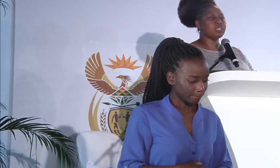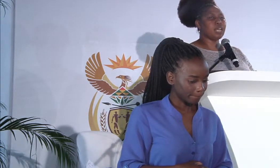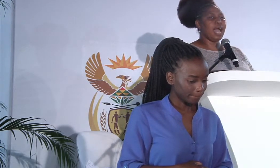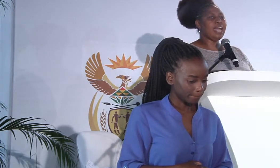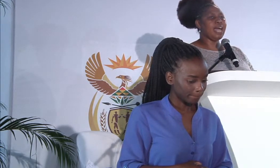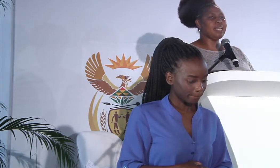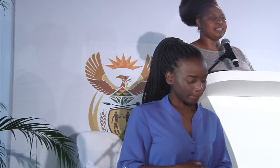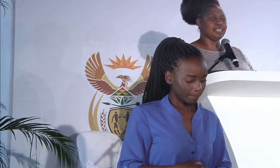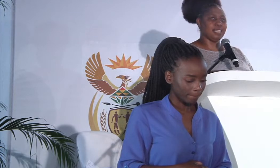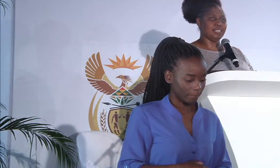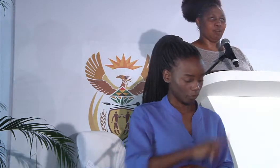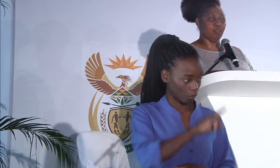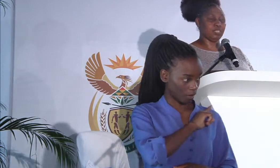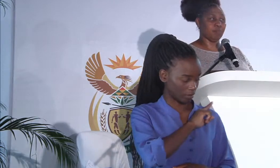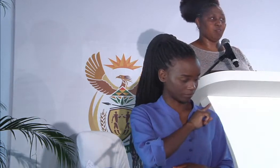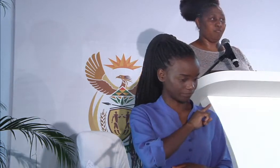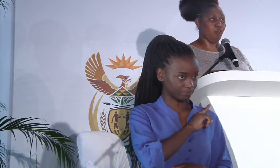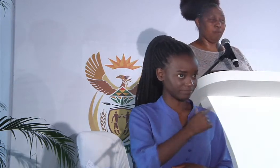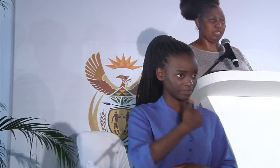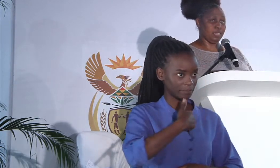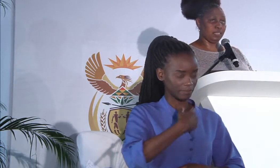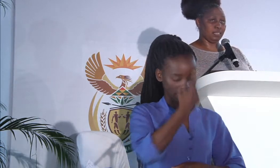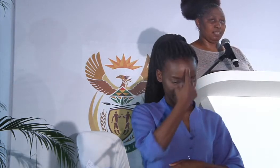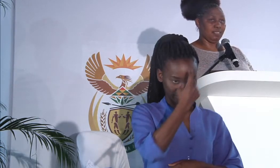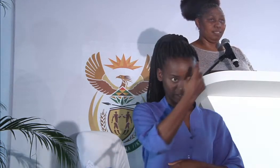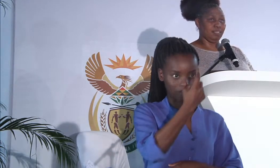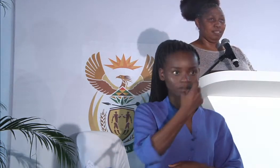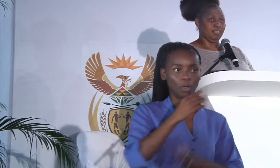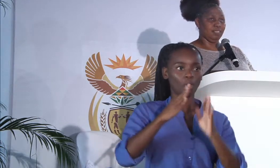Because I understand the concept of homelessness.